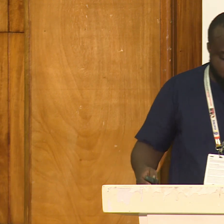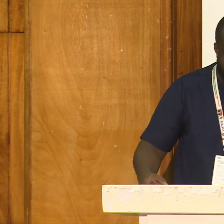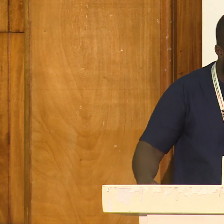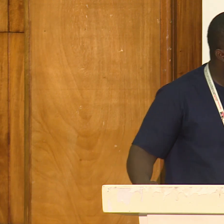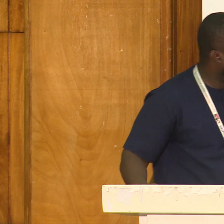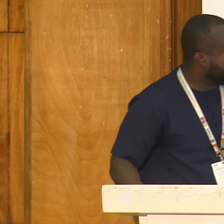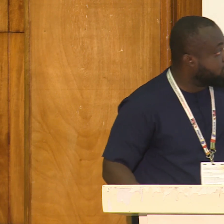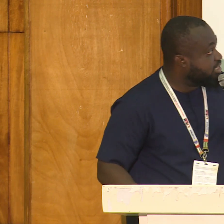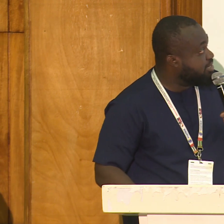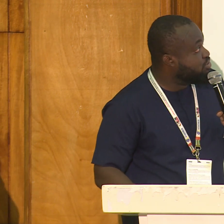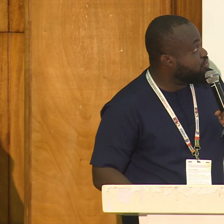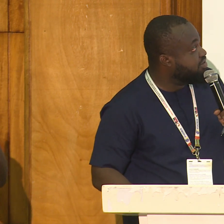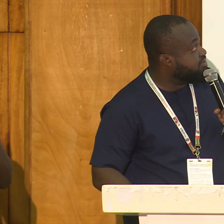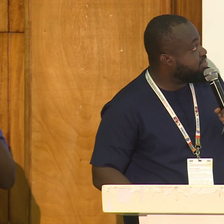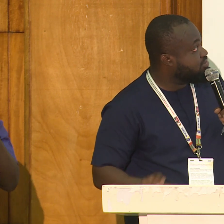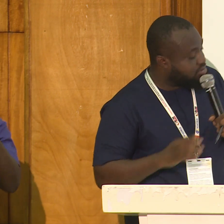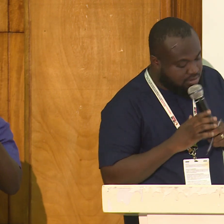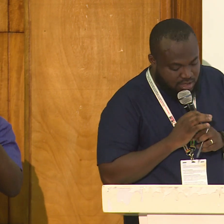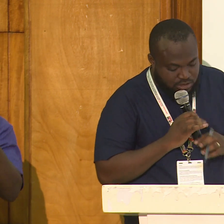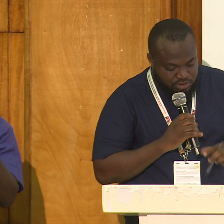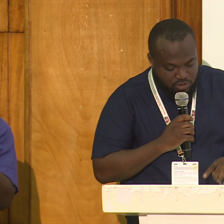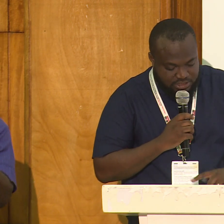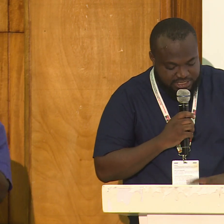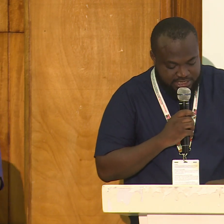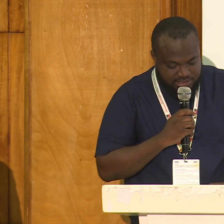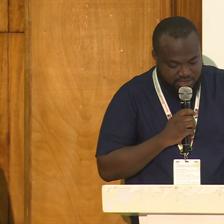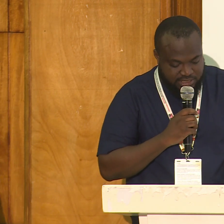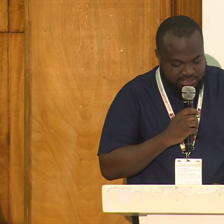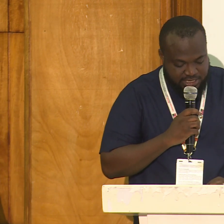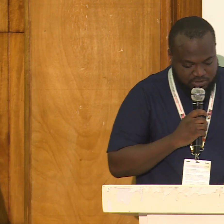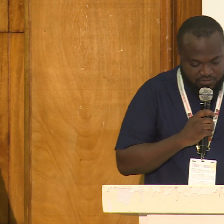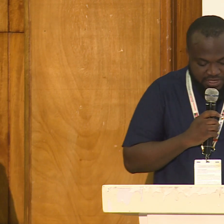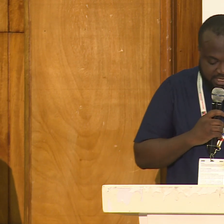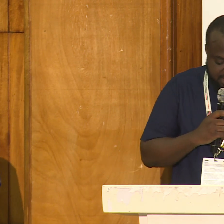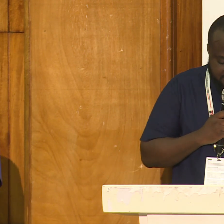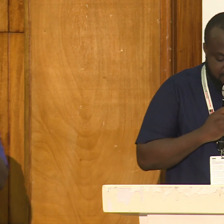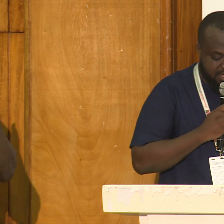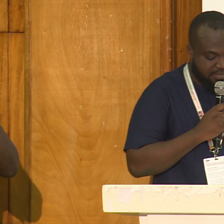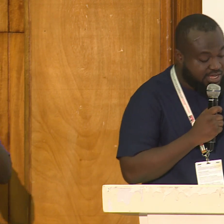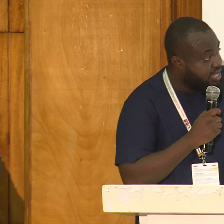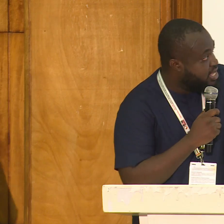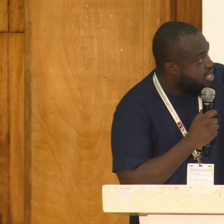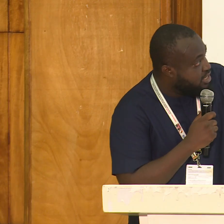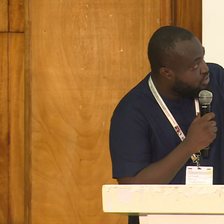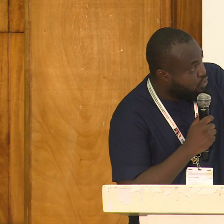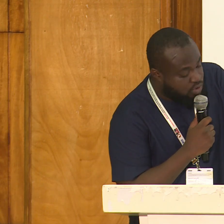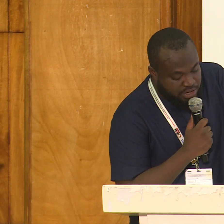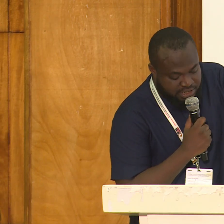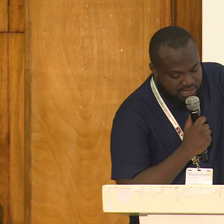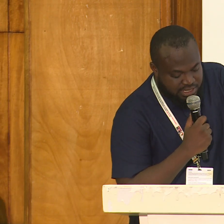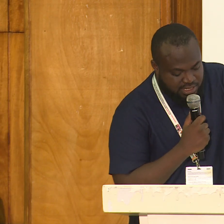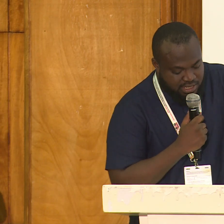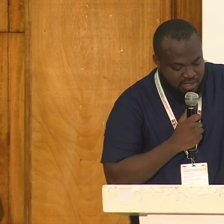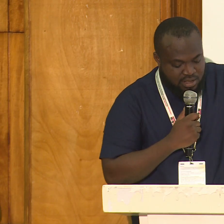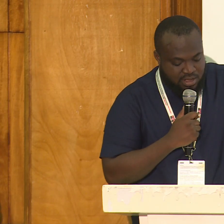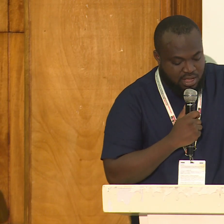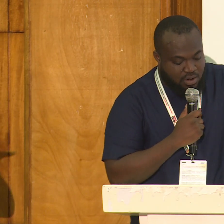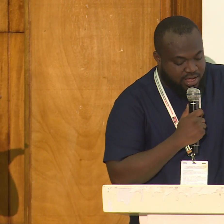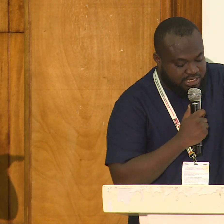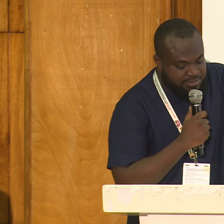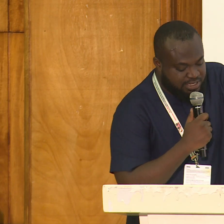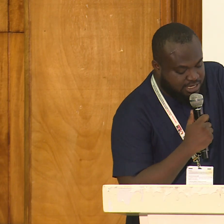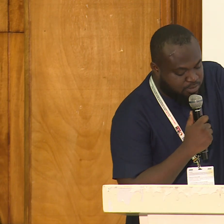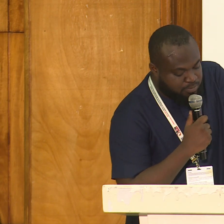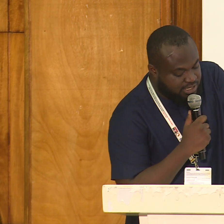Okay, so I'll attempt to give a country context in terms of the HIV epidemic. So currently,